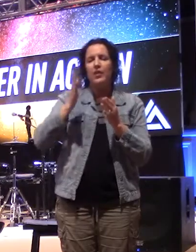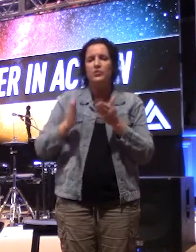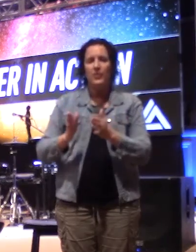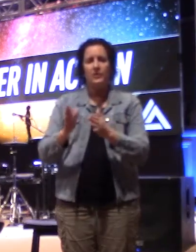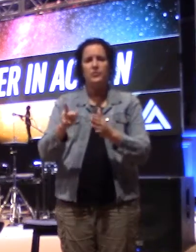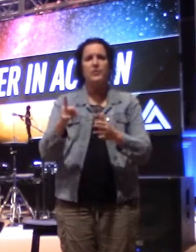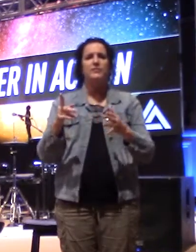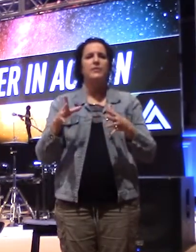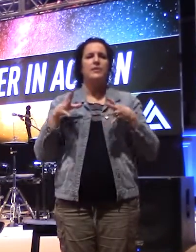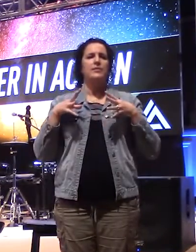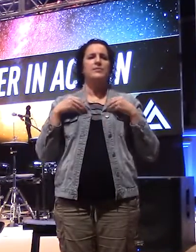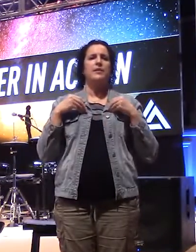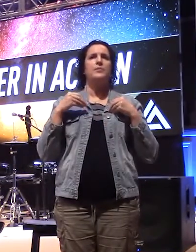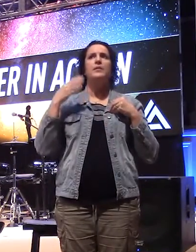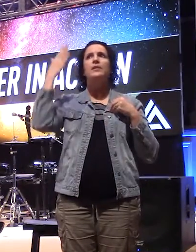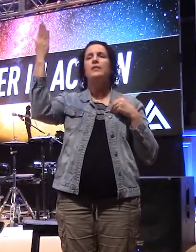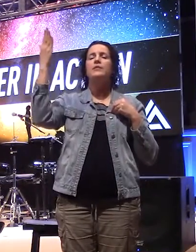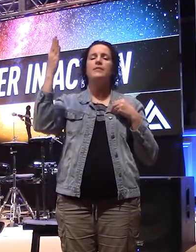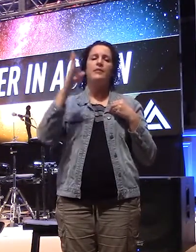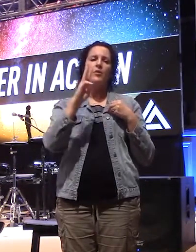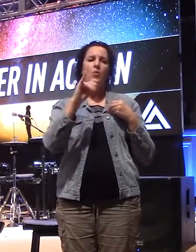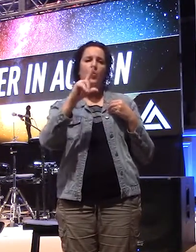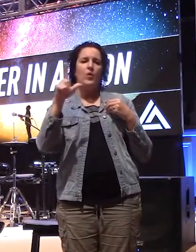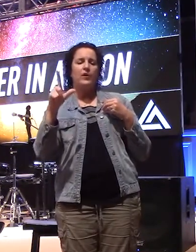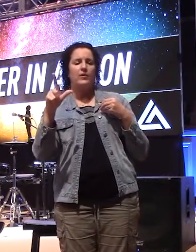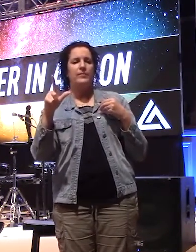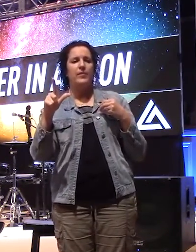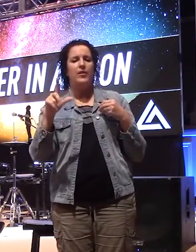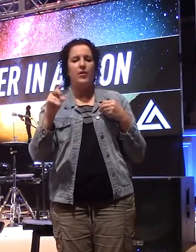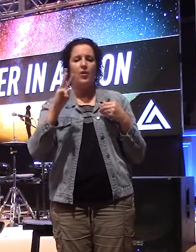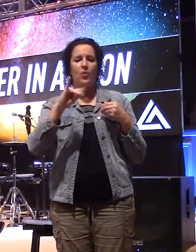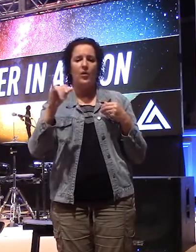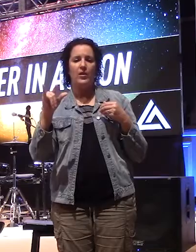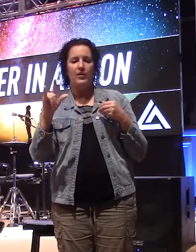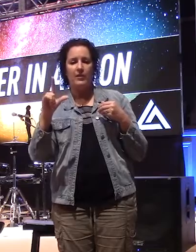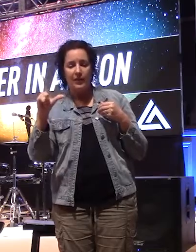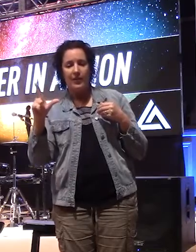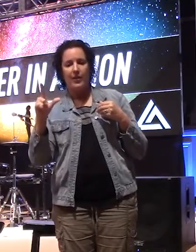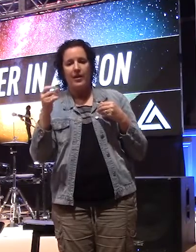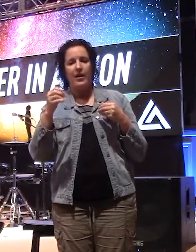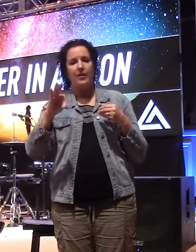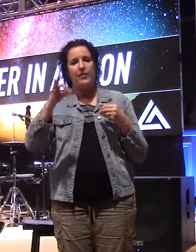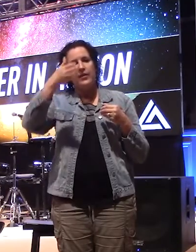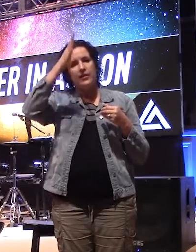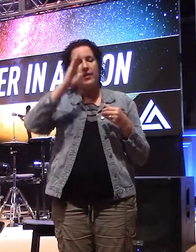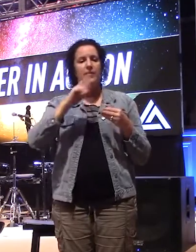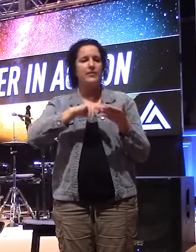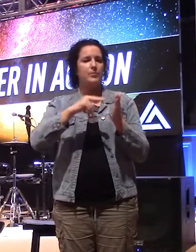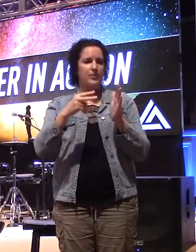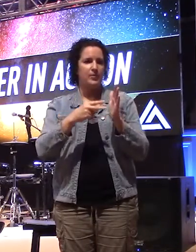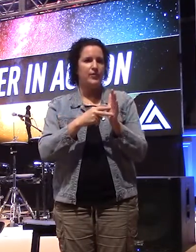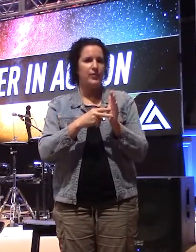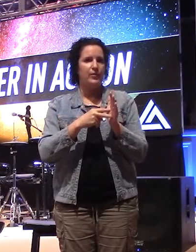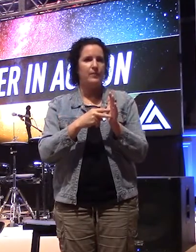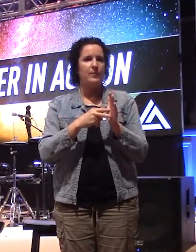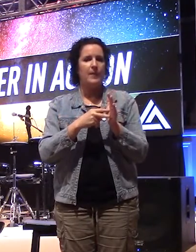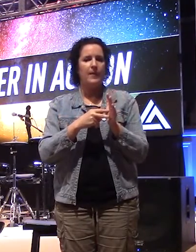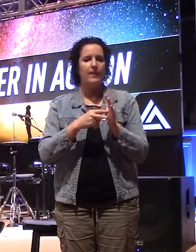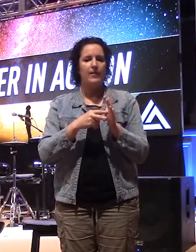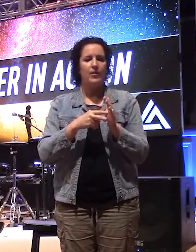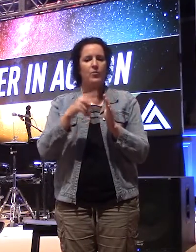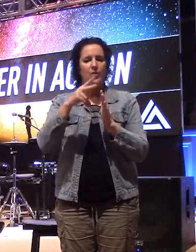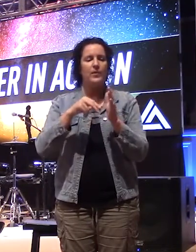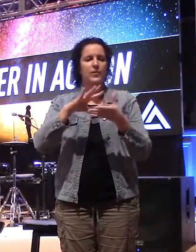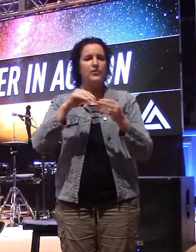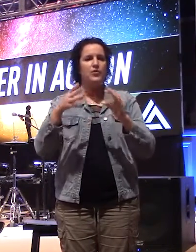embrace His will. Here's a couple things about the will of God. The will of God is always purposeful, though it may seem inconvenient. In Acts 16, we read the